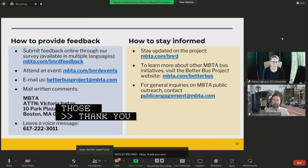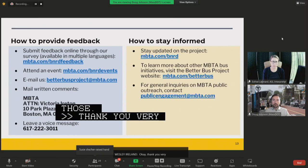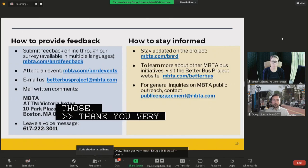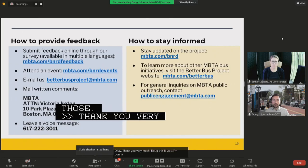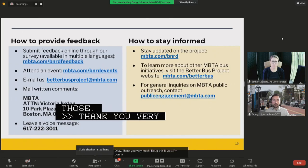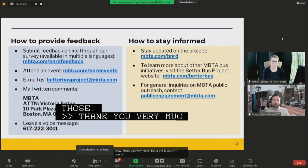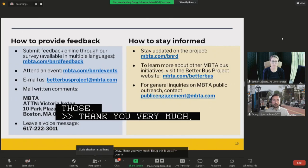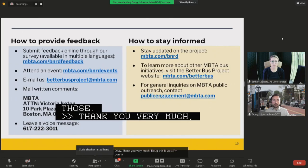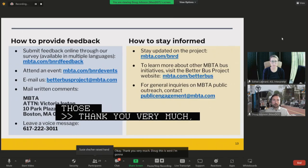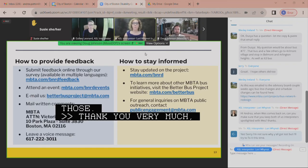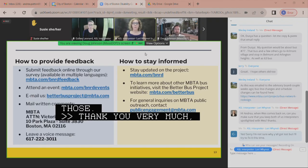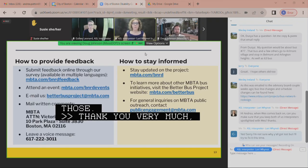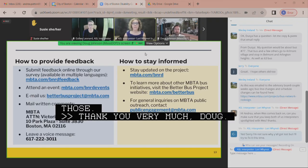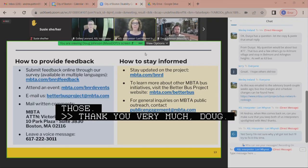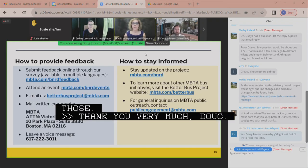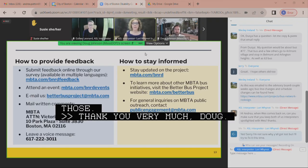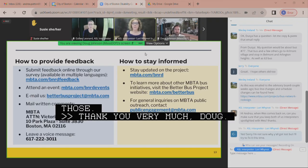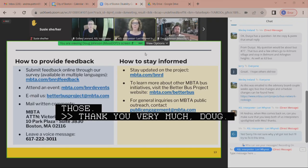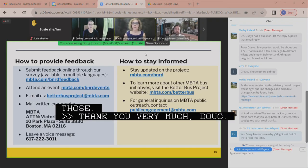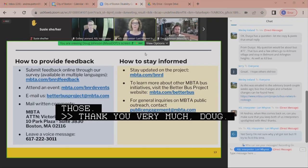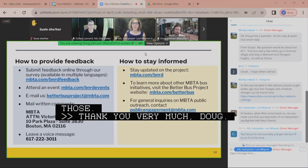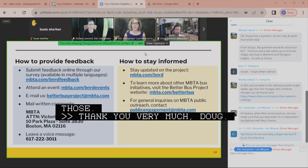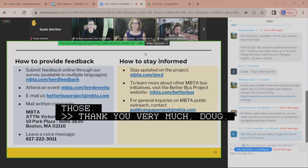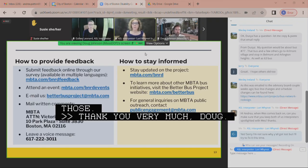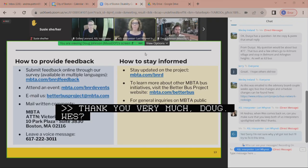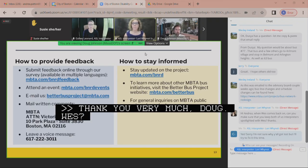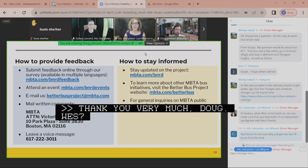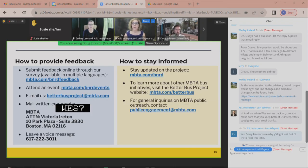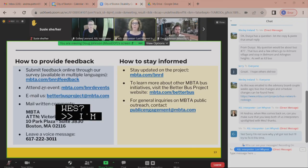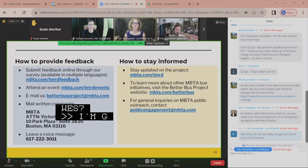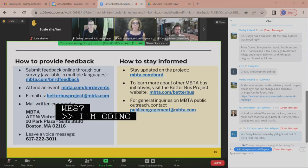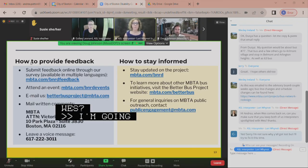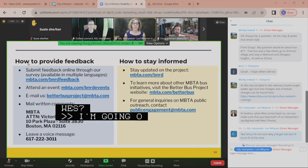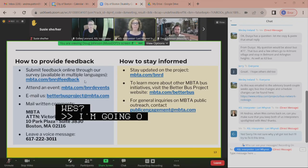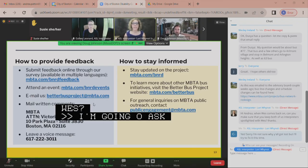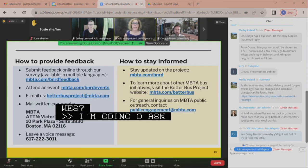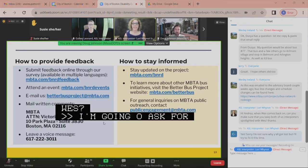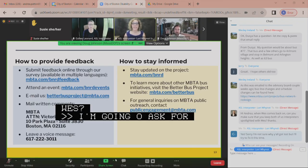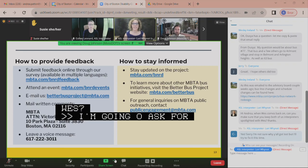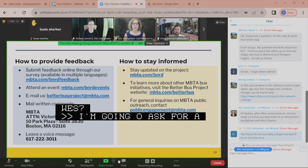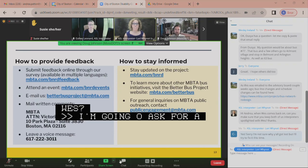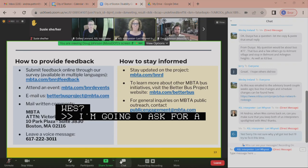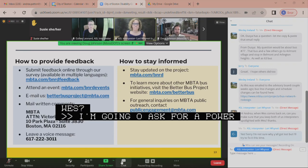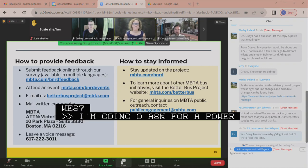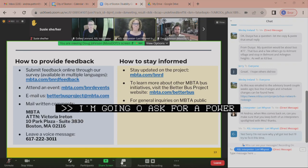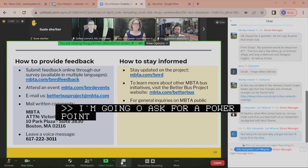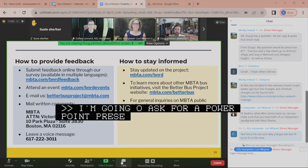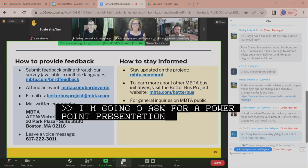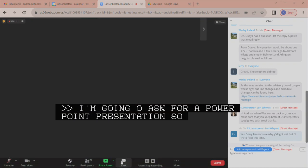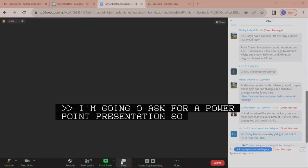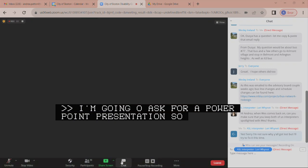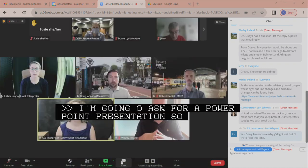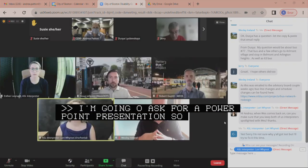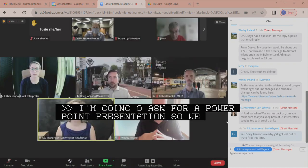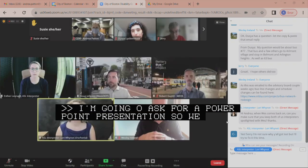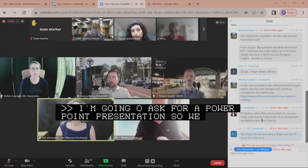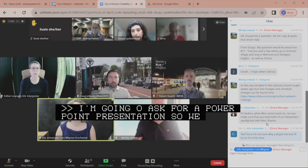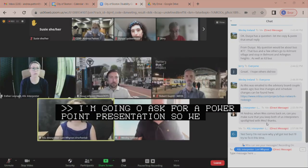I'm going to ask you to close your PowerPoint presentation now so we can get everyone up on full screen. Thanks.